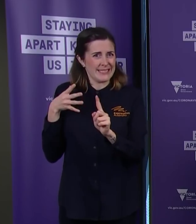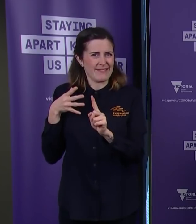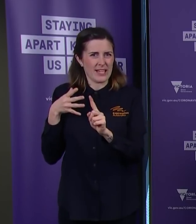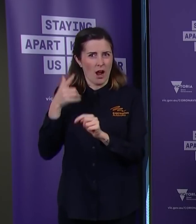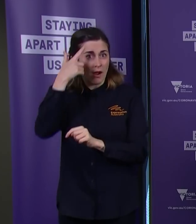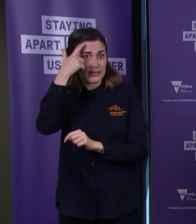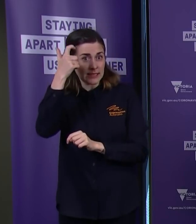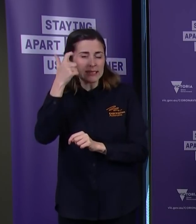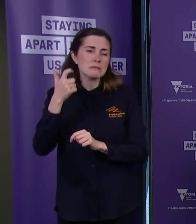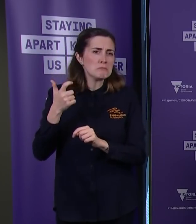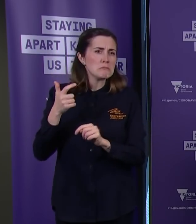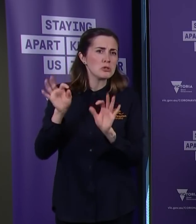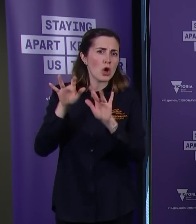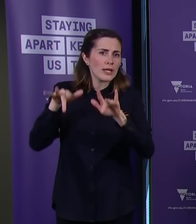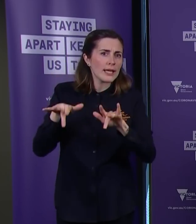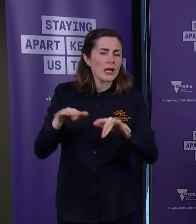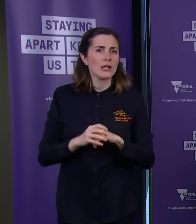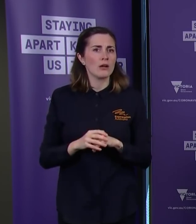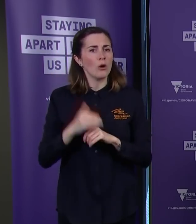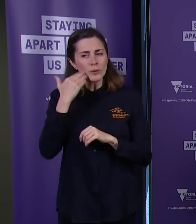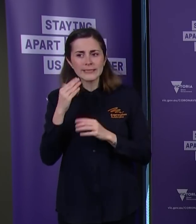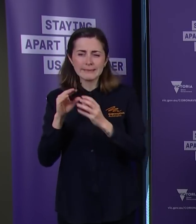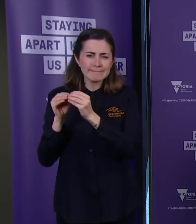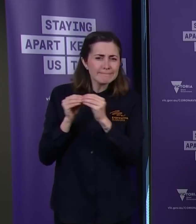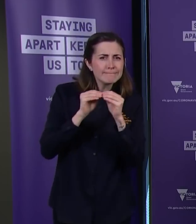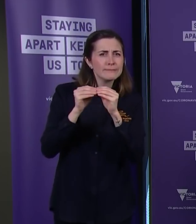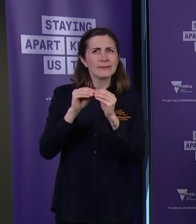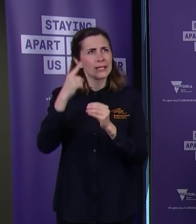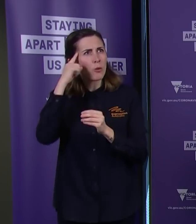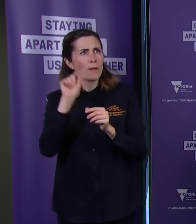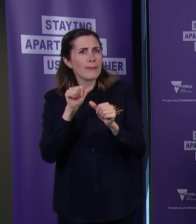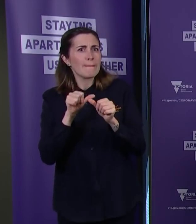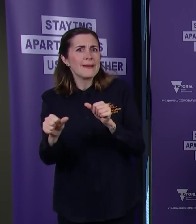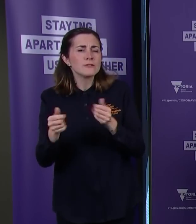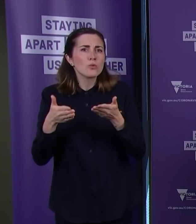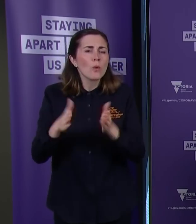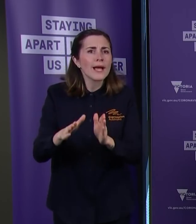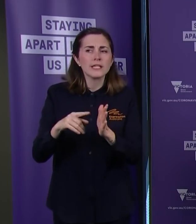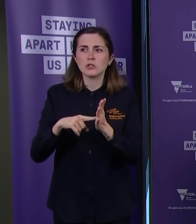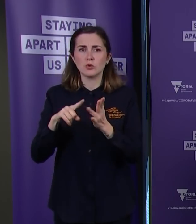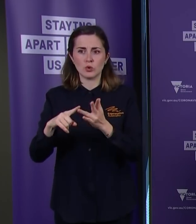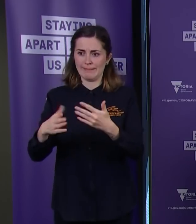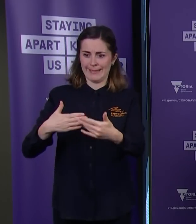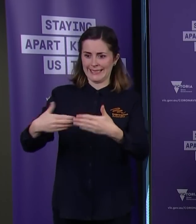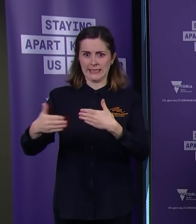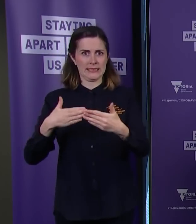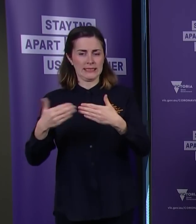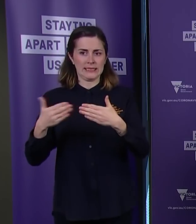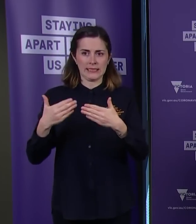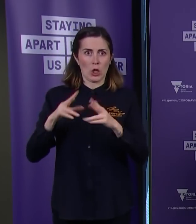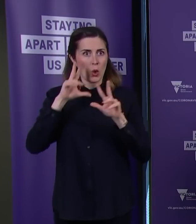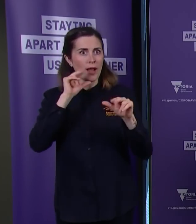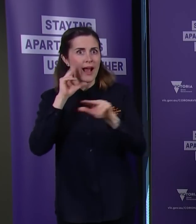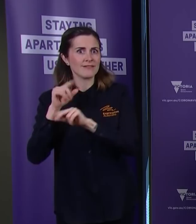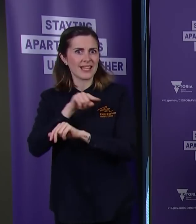outcome, of course, we keep always talking and looking for the best ways in which to respond to how to manage these really